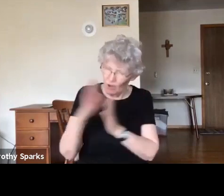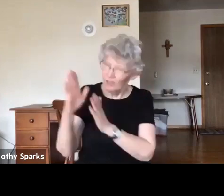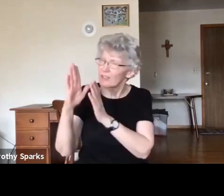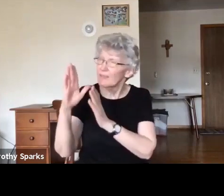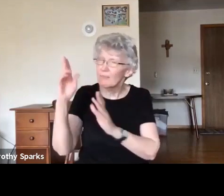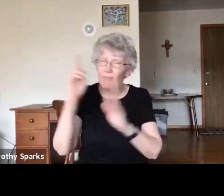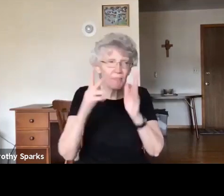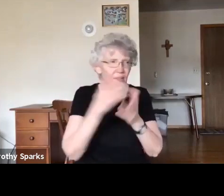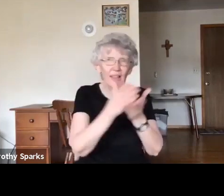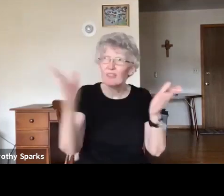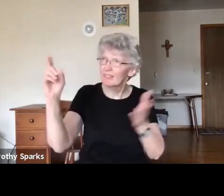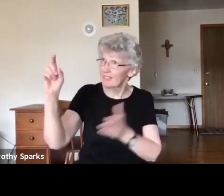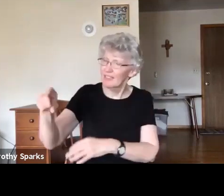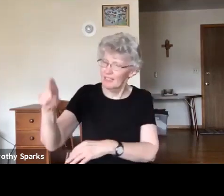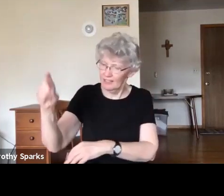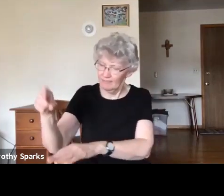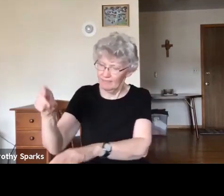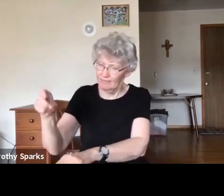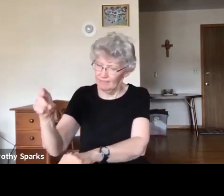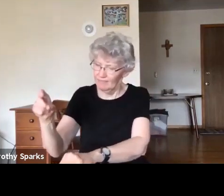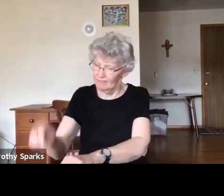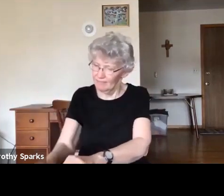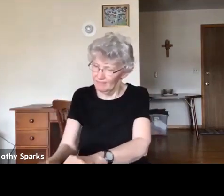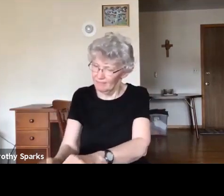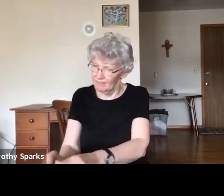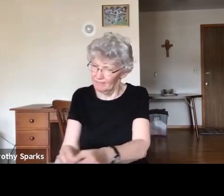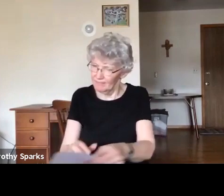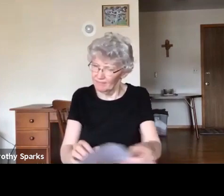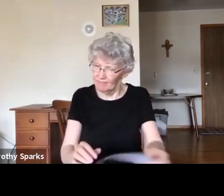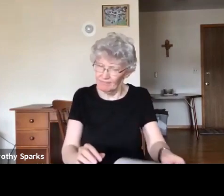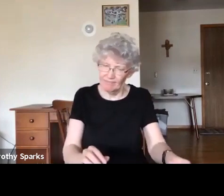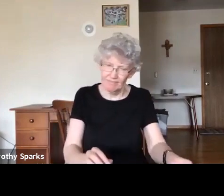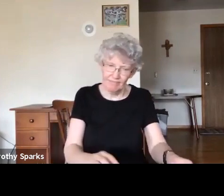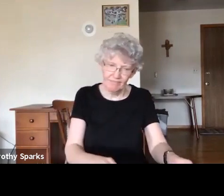Turn our attention towards others.